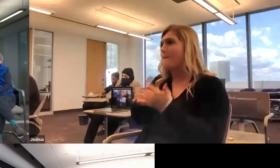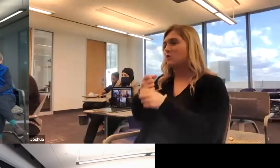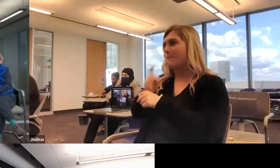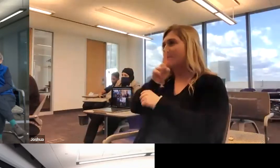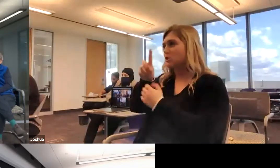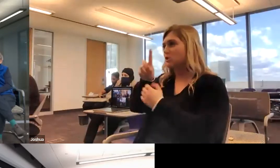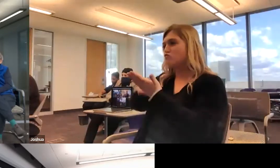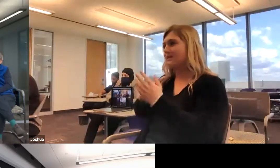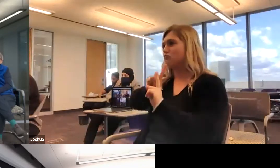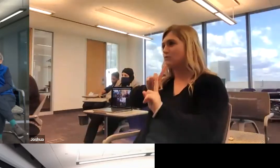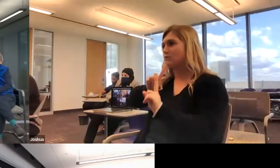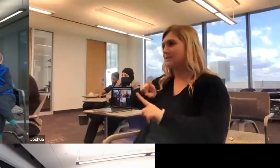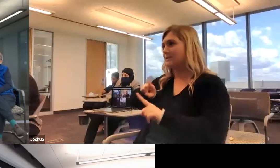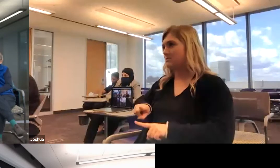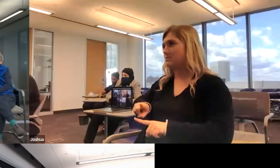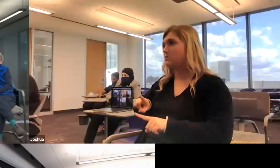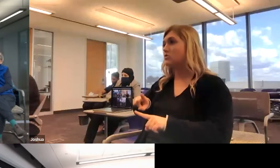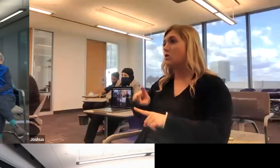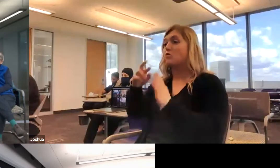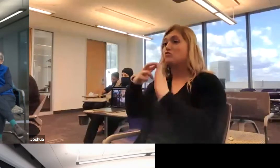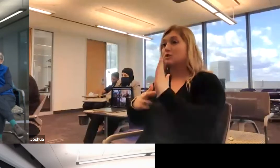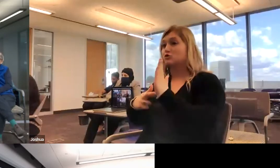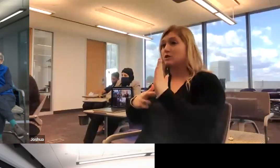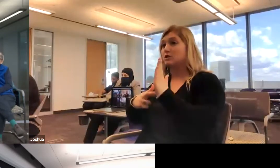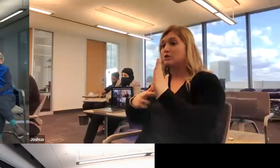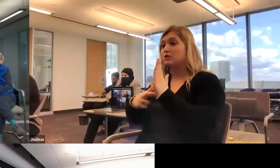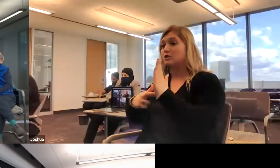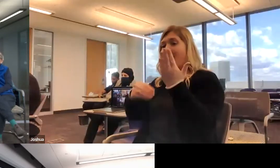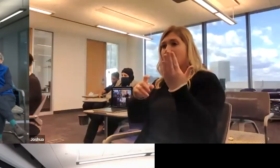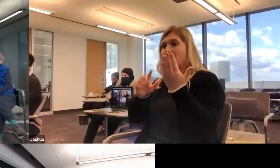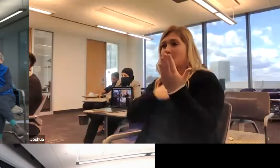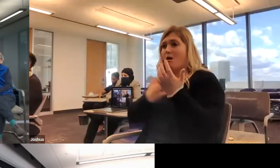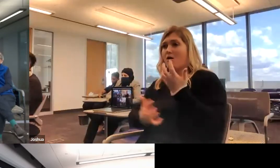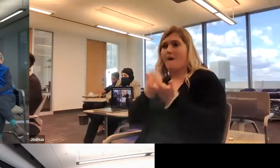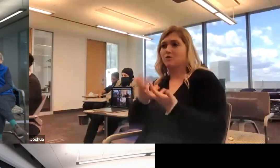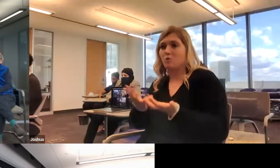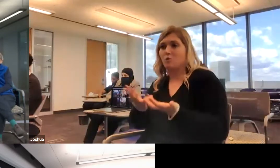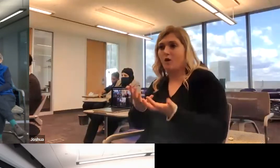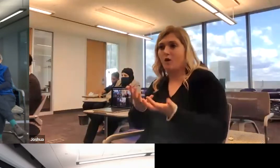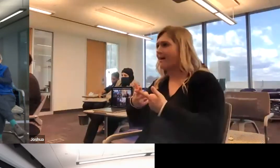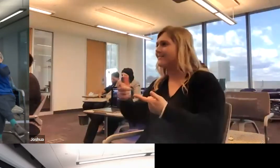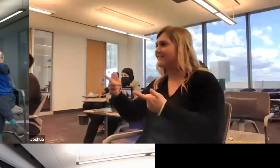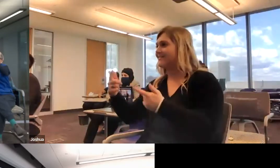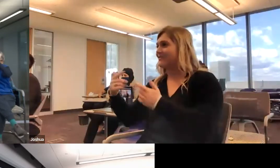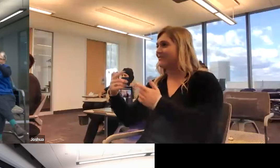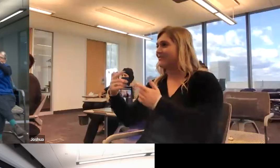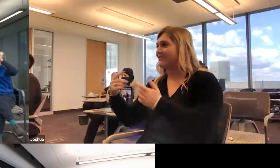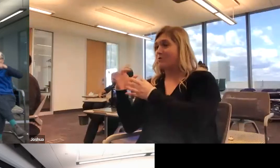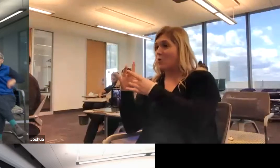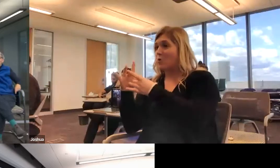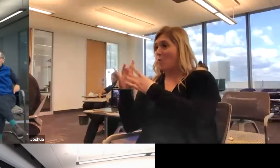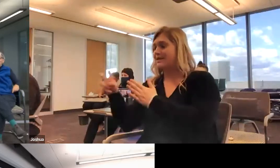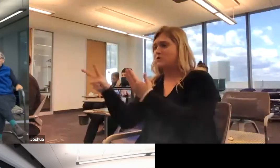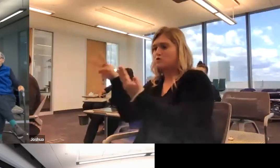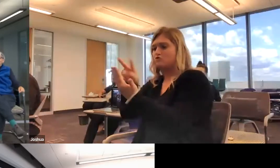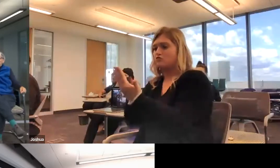reading the responses as the registrations are coming in. Because otherwise, I will